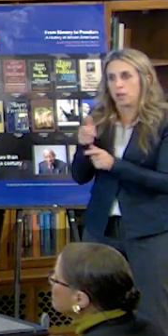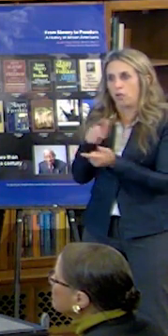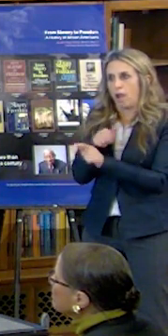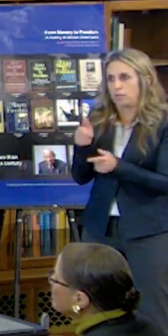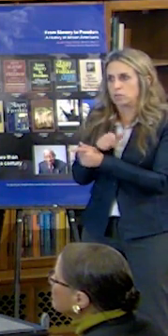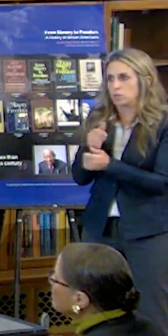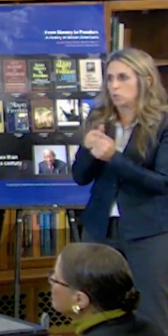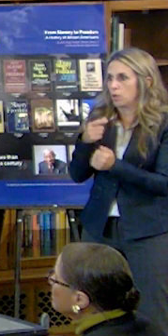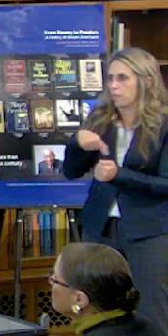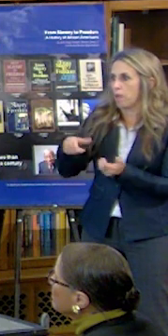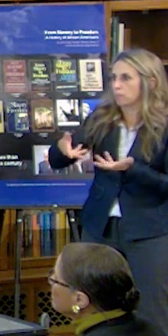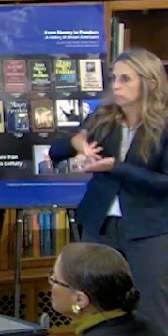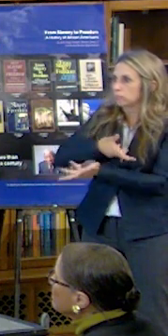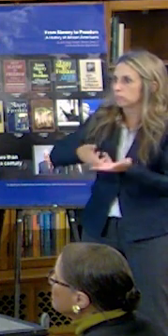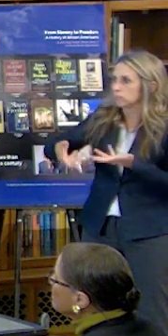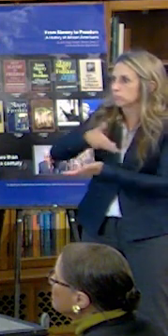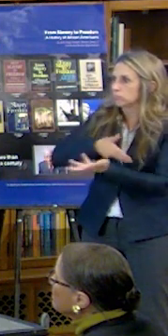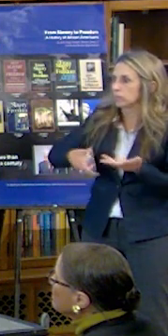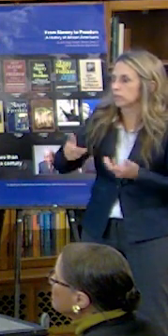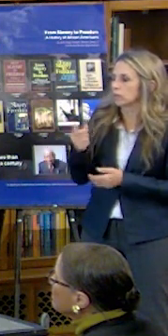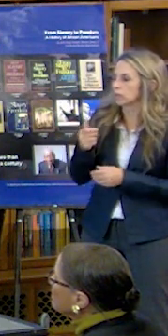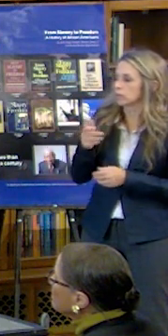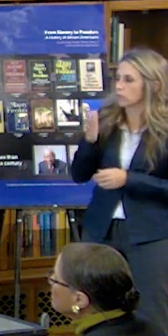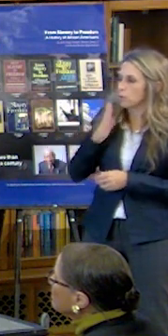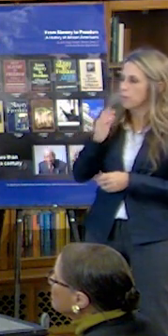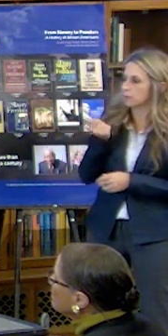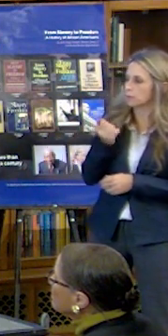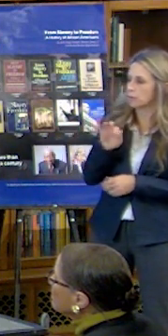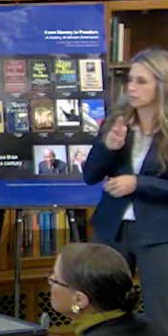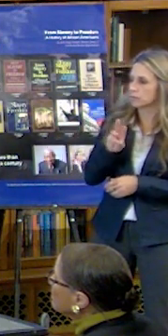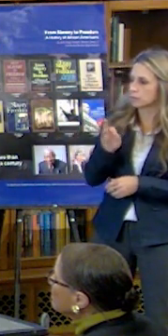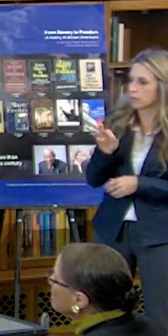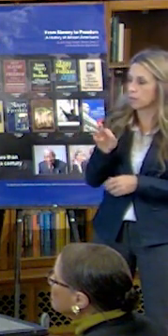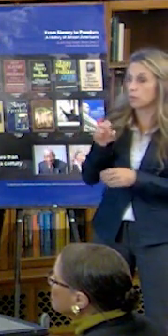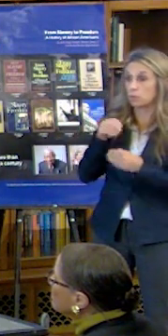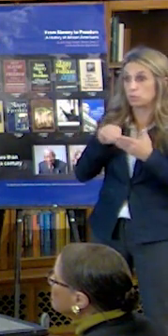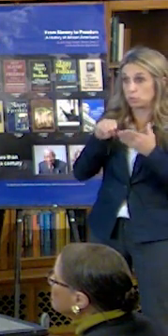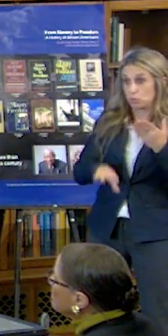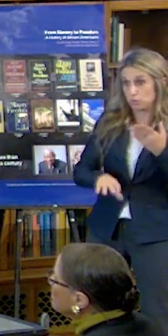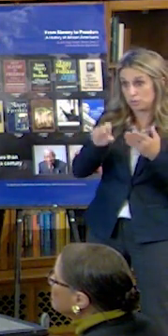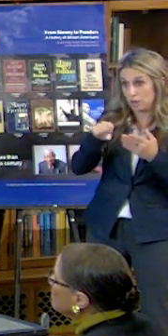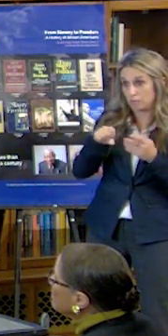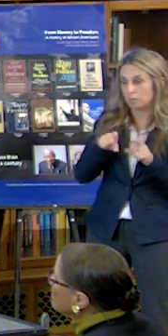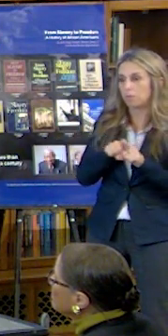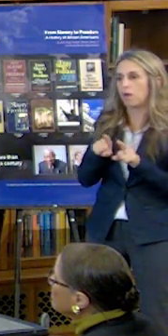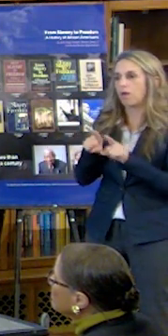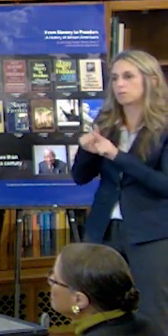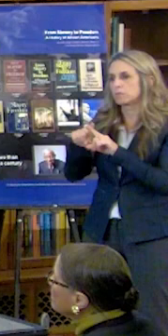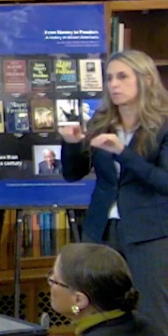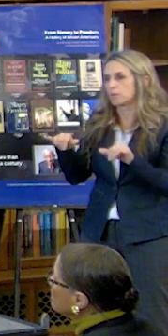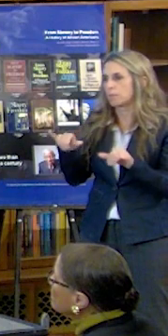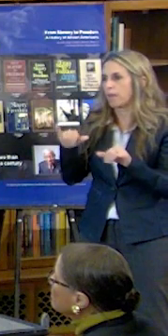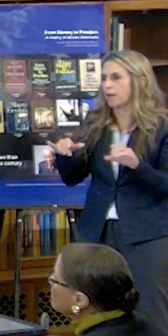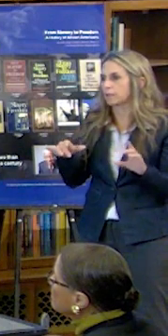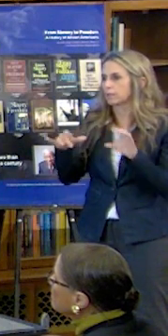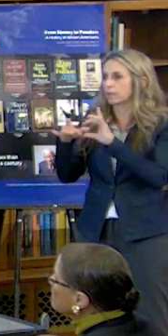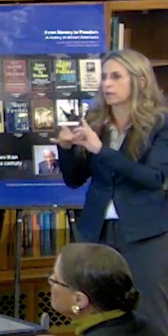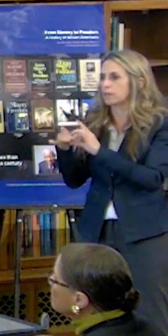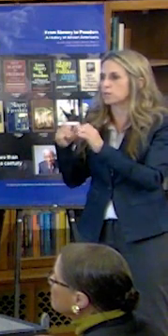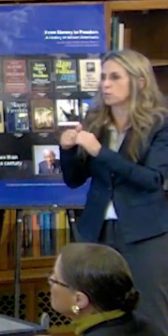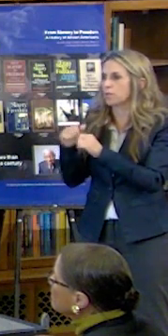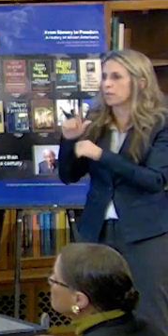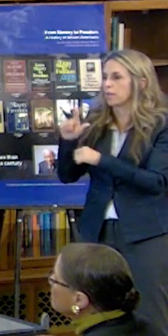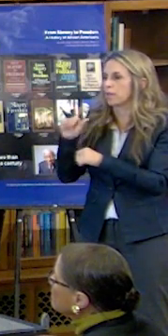over the the Allen Building in 1969 it was the students but it was also that connection with